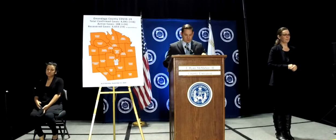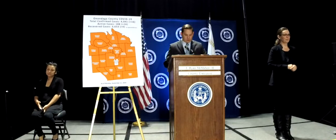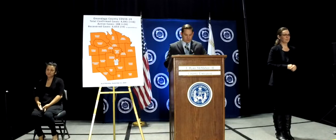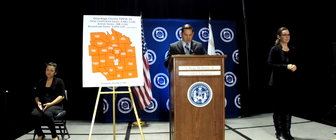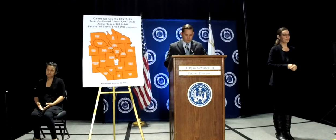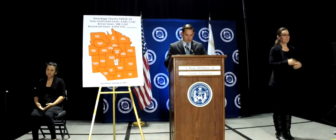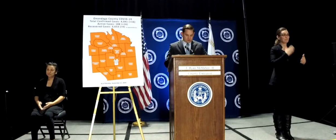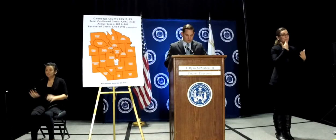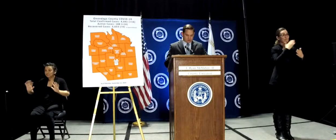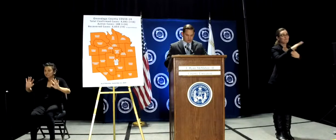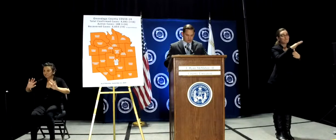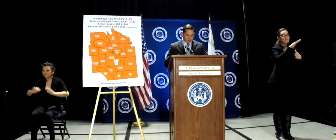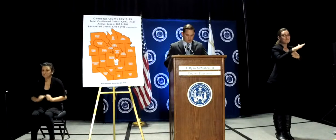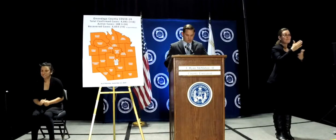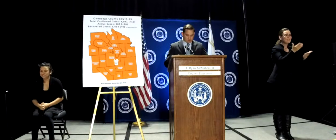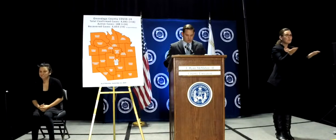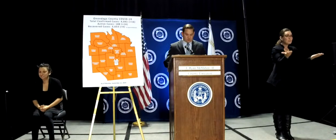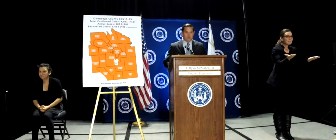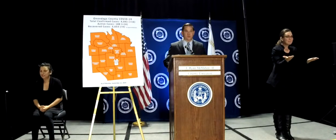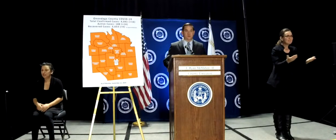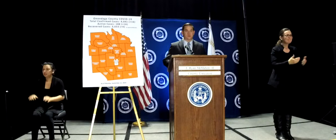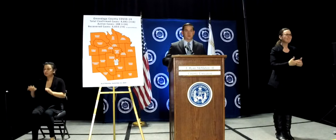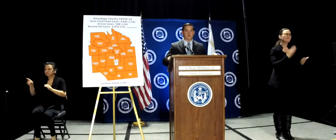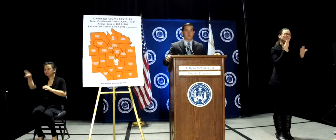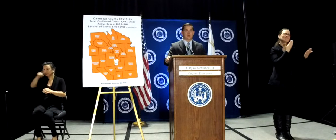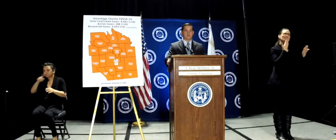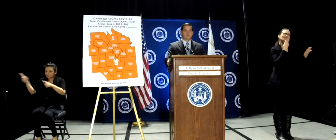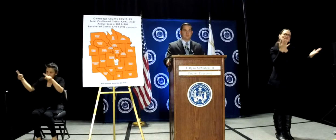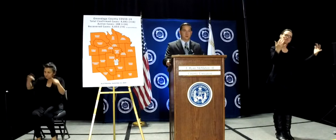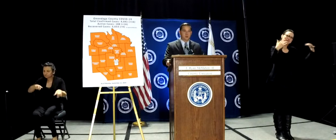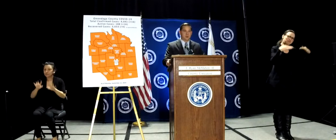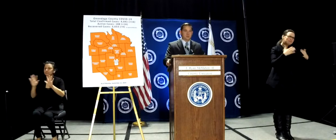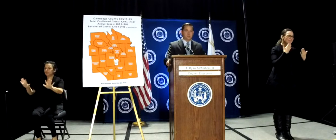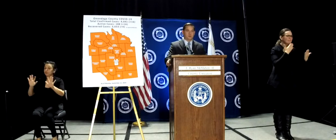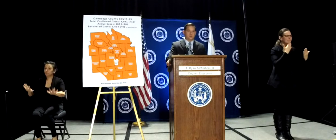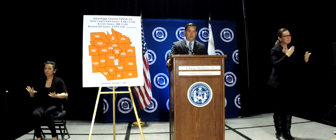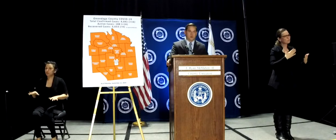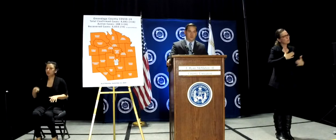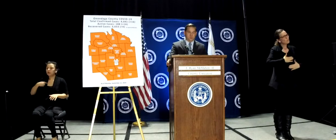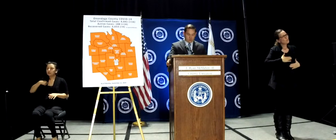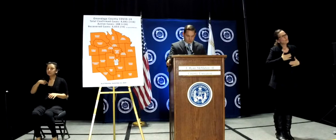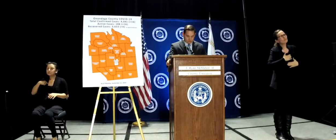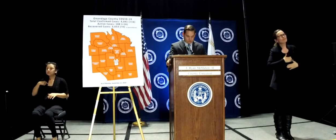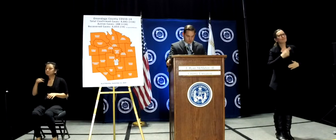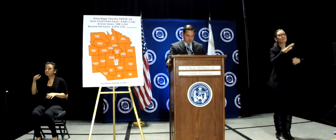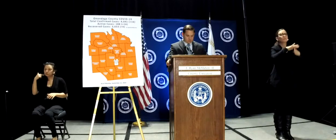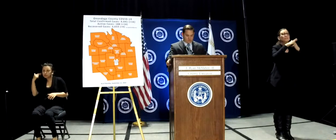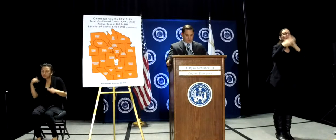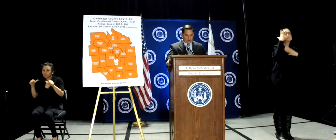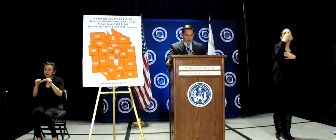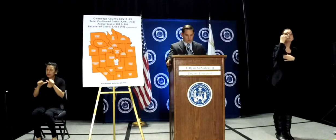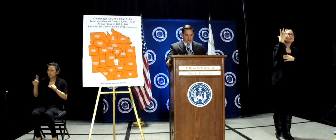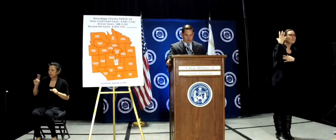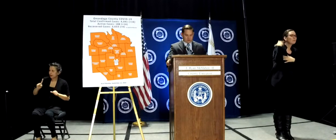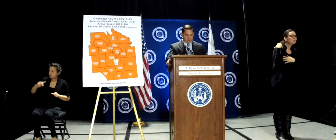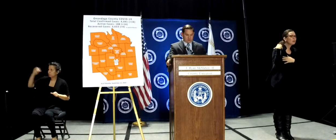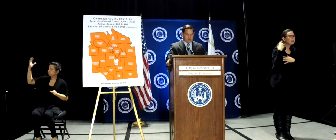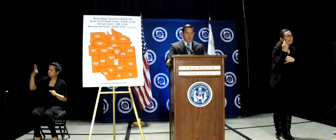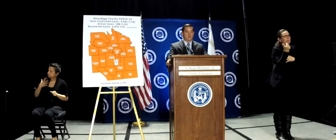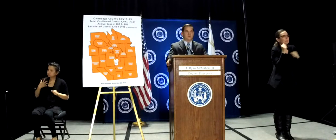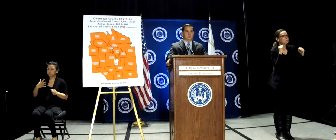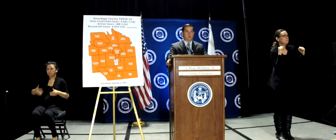Good afternoon, everybody. Thank you for being here. Hopefully you enjoyed the weekend. It was a beautiful, crisp fall